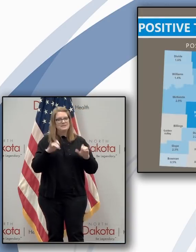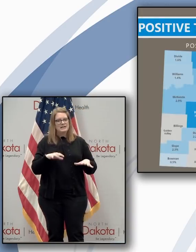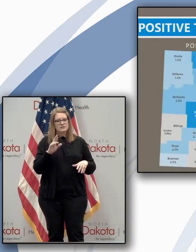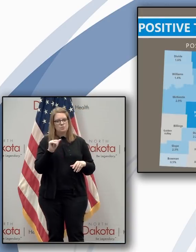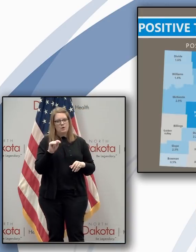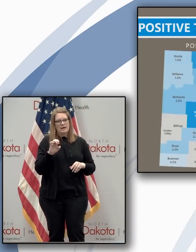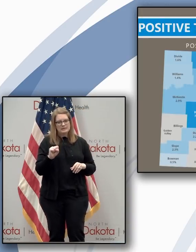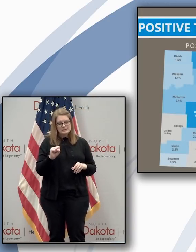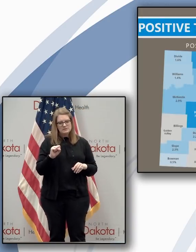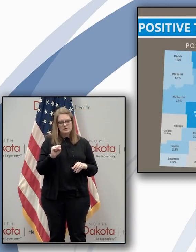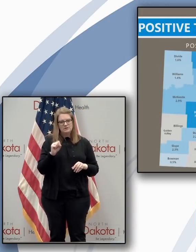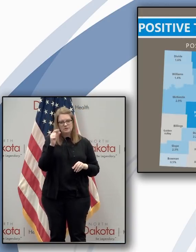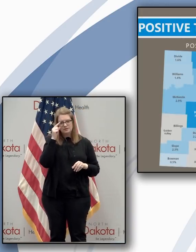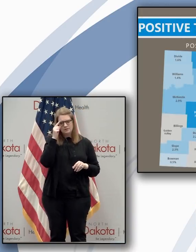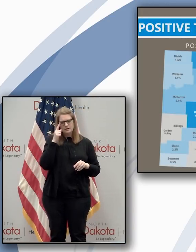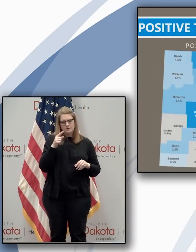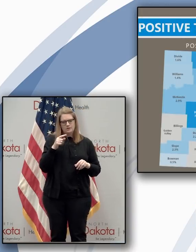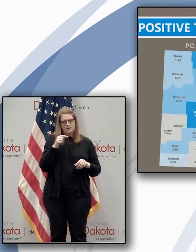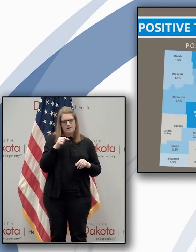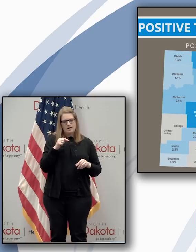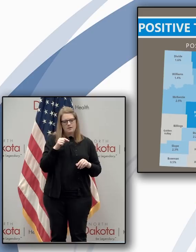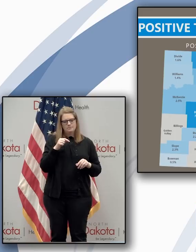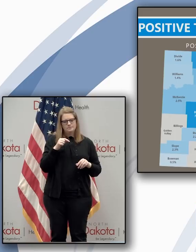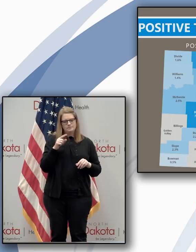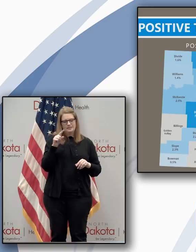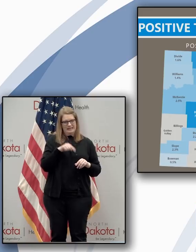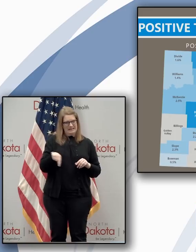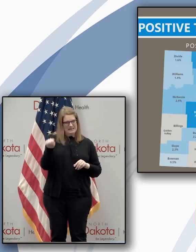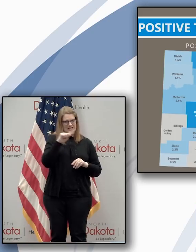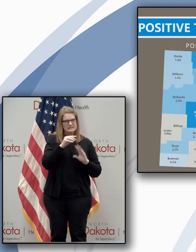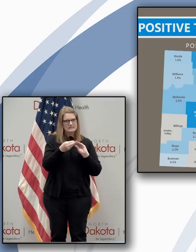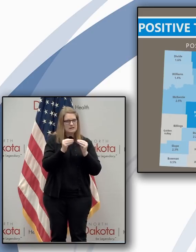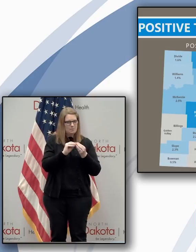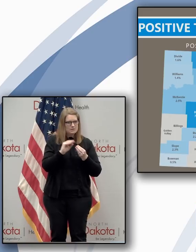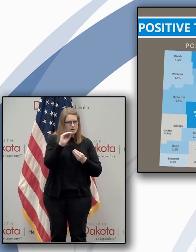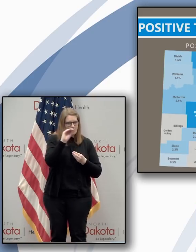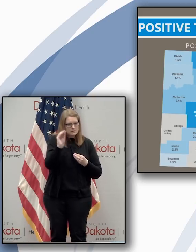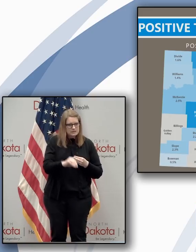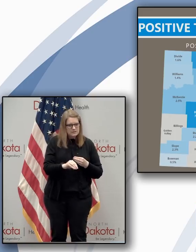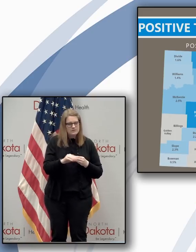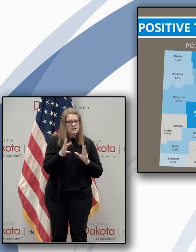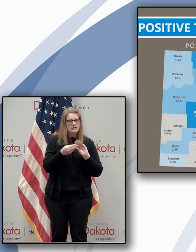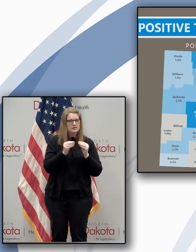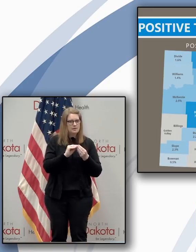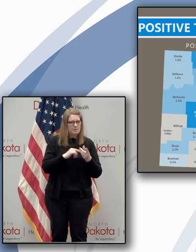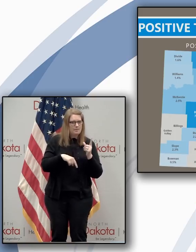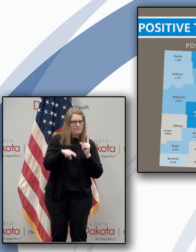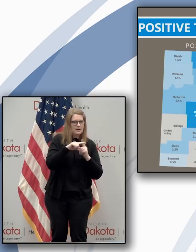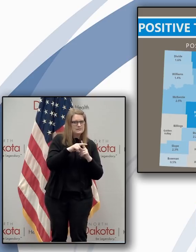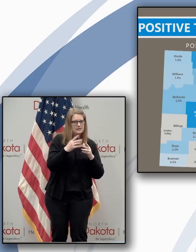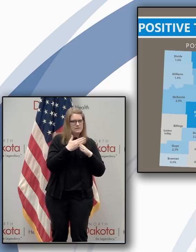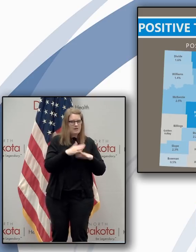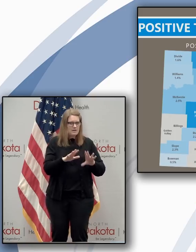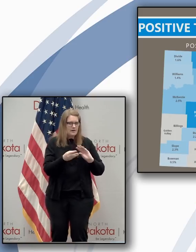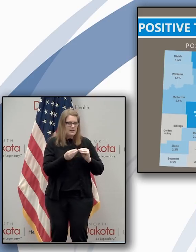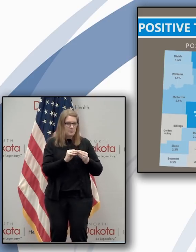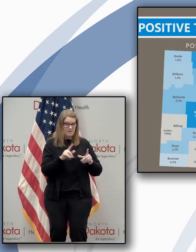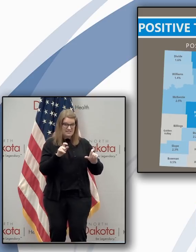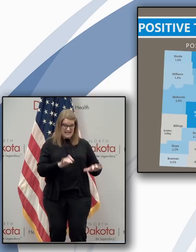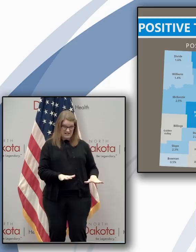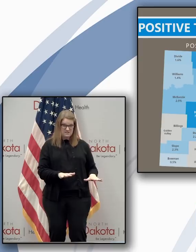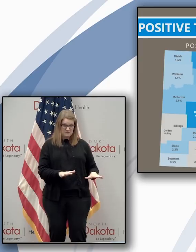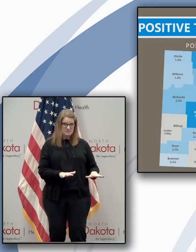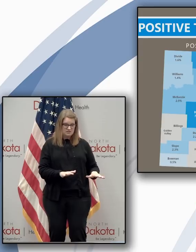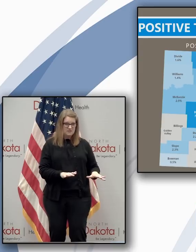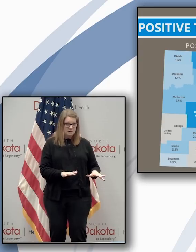county, again, and this is a function, the numbers on this slide, percentages, this is the number of positives divided by the number of tests.